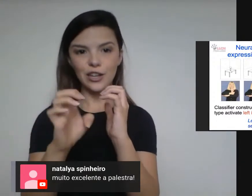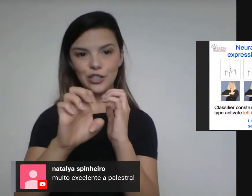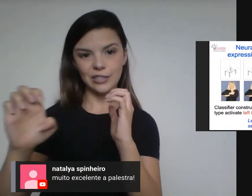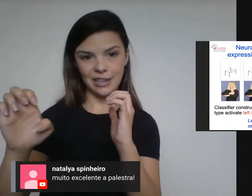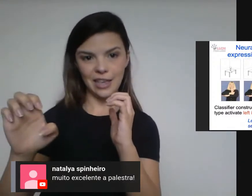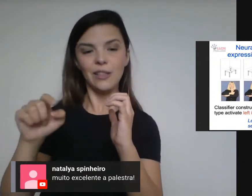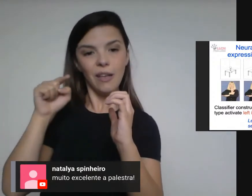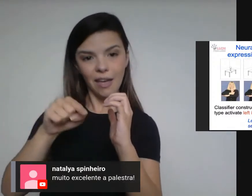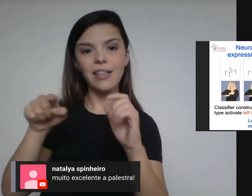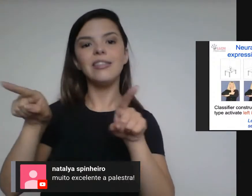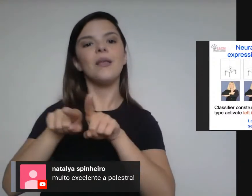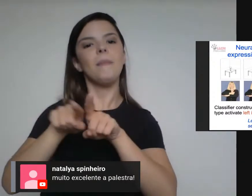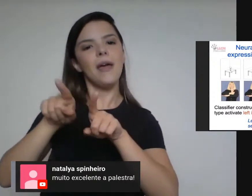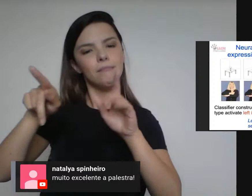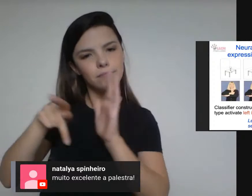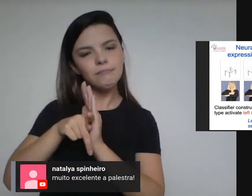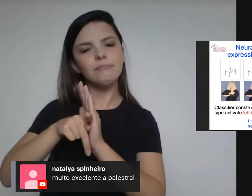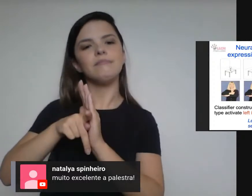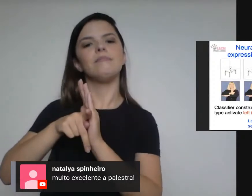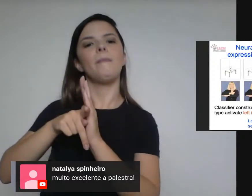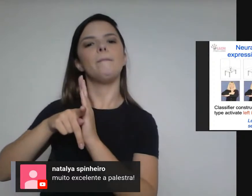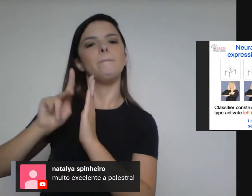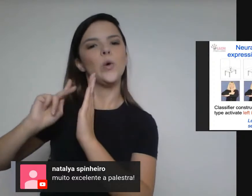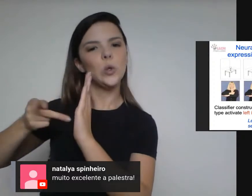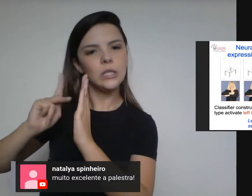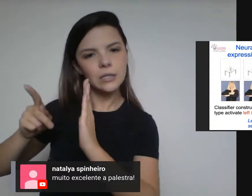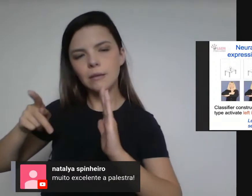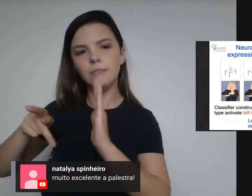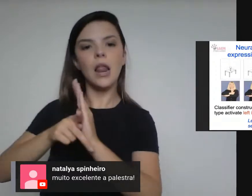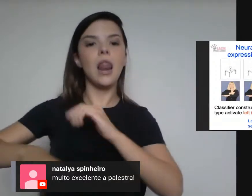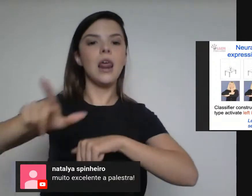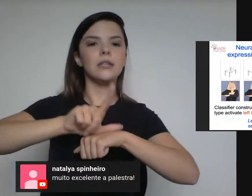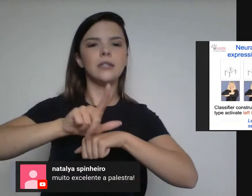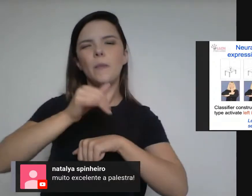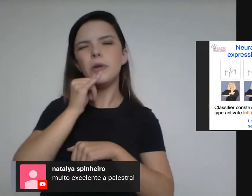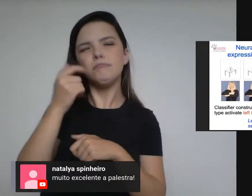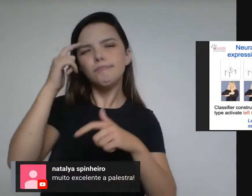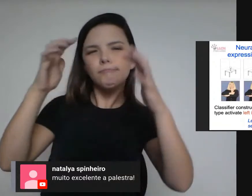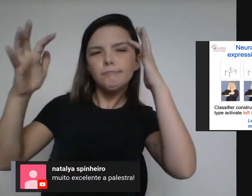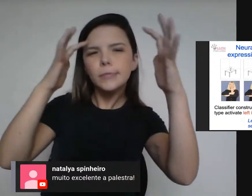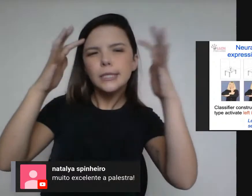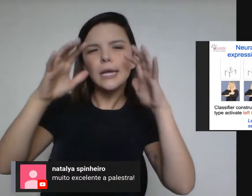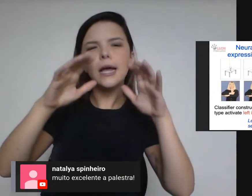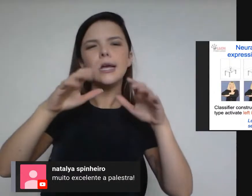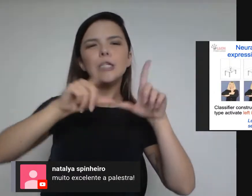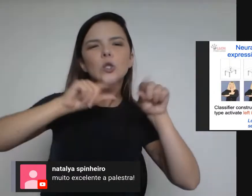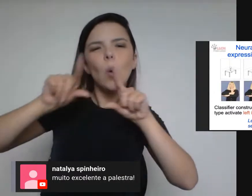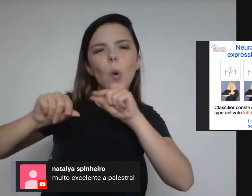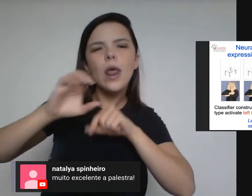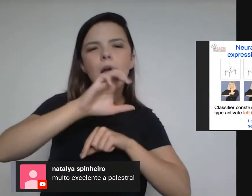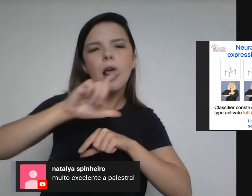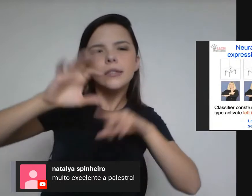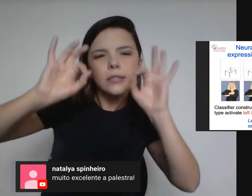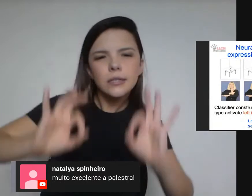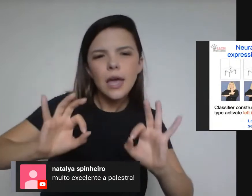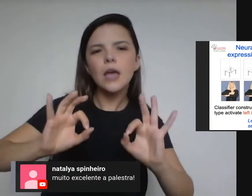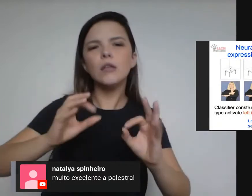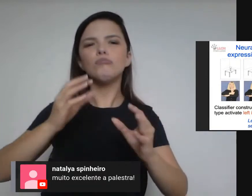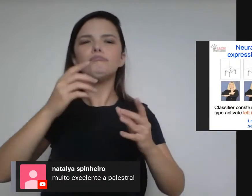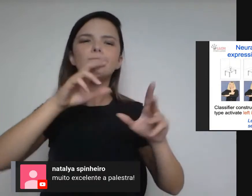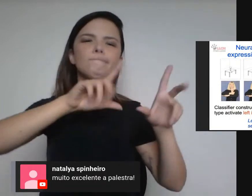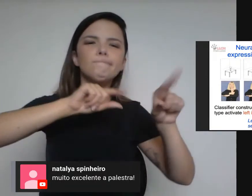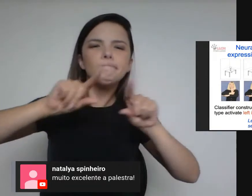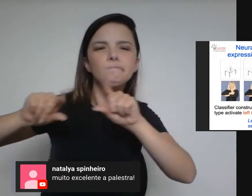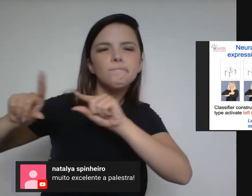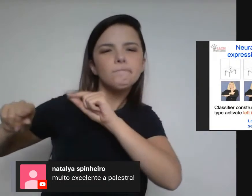So when you have to retrieve a classifier morpheme, you have to pick the right one. And one hypothesis for